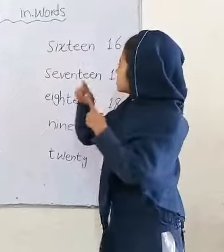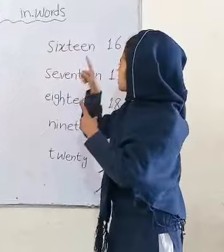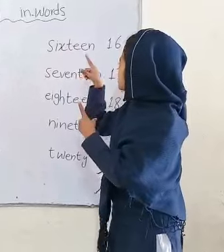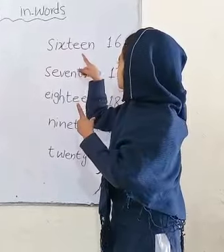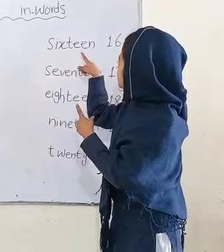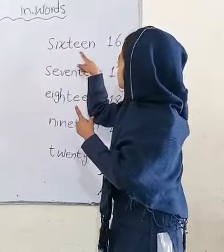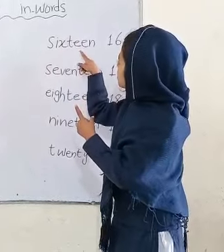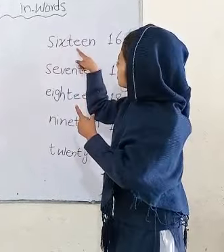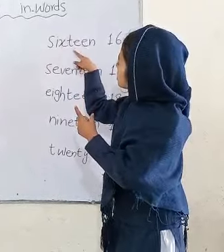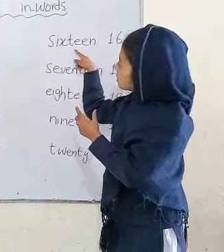T